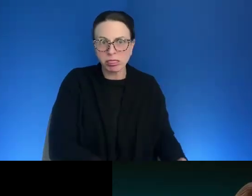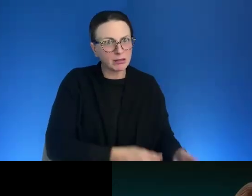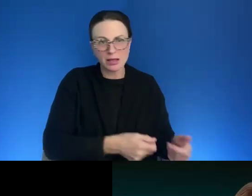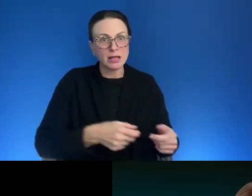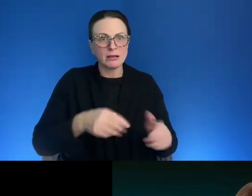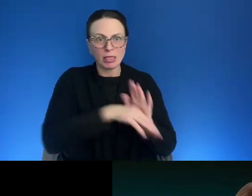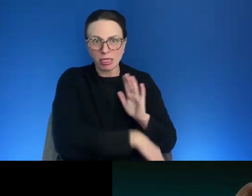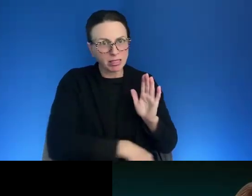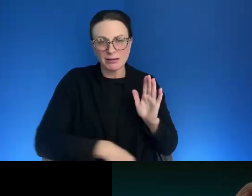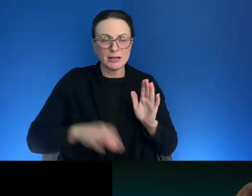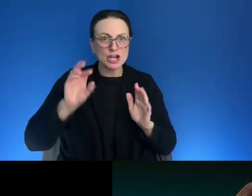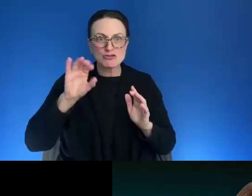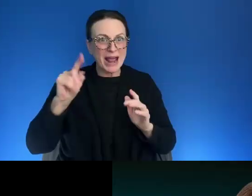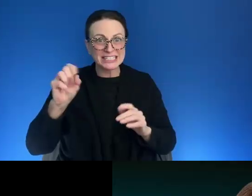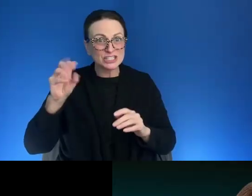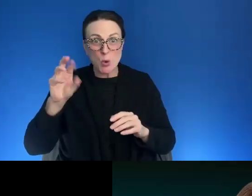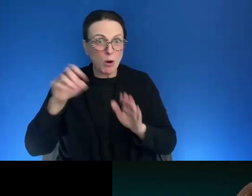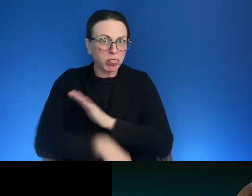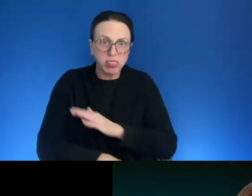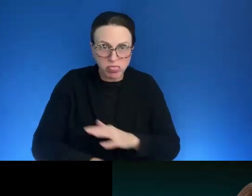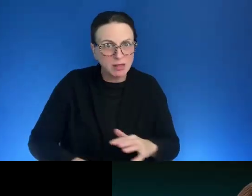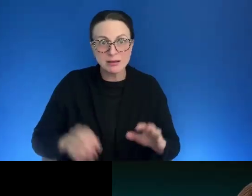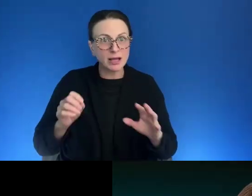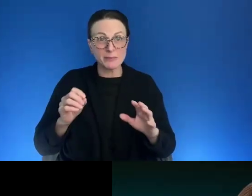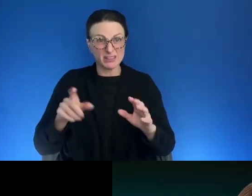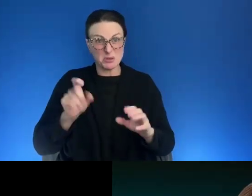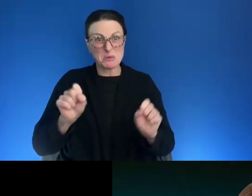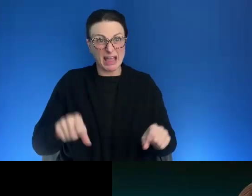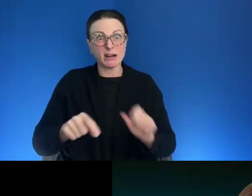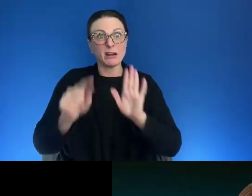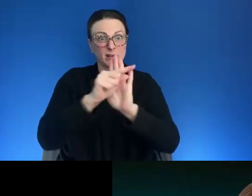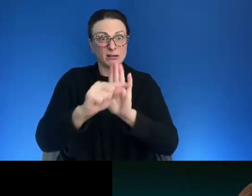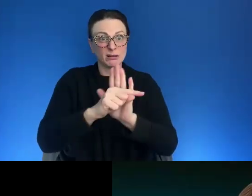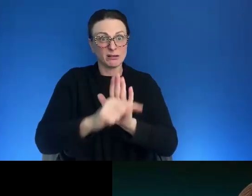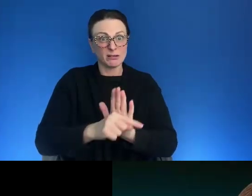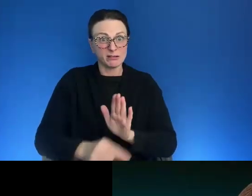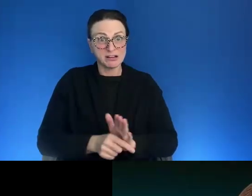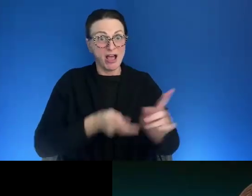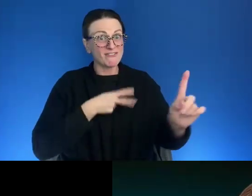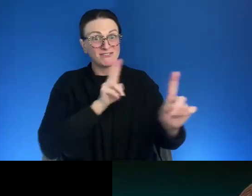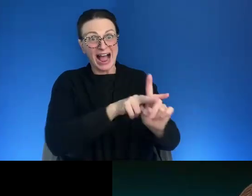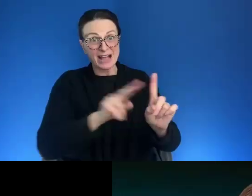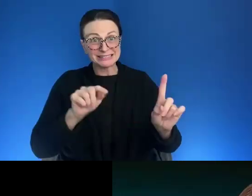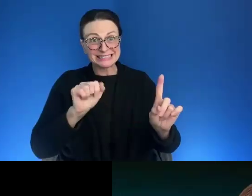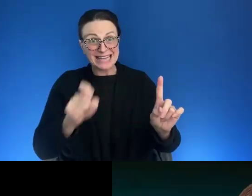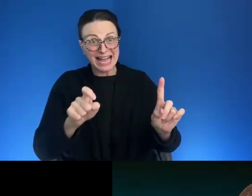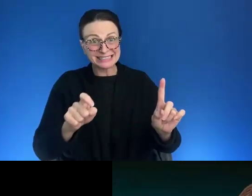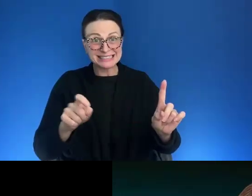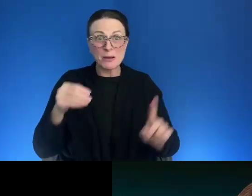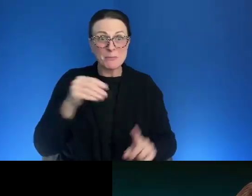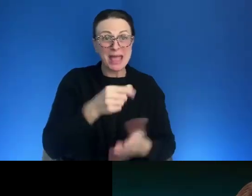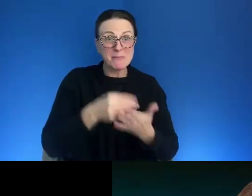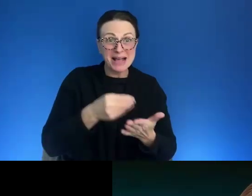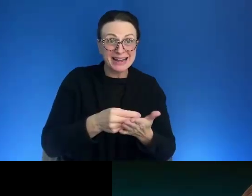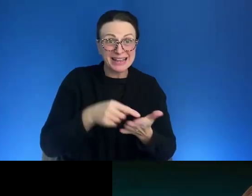tank. You're going to want to make sure that you have filed your taxes and paid any